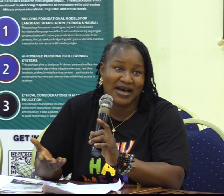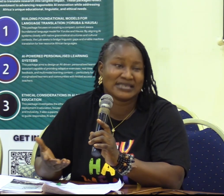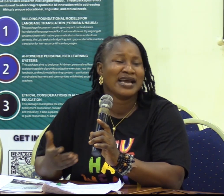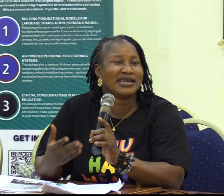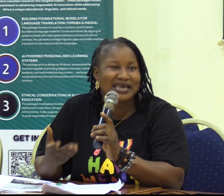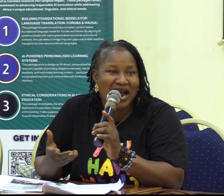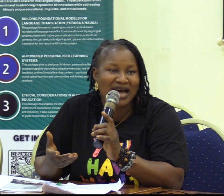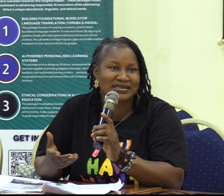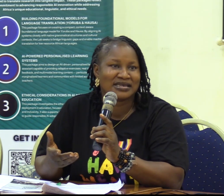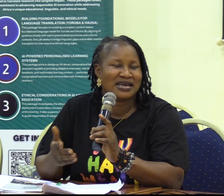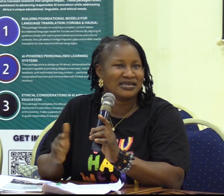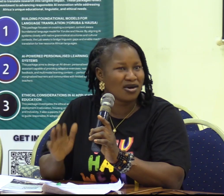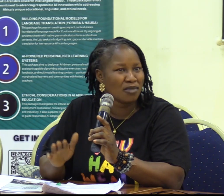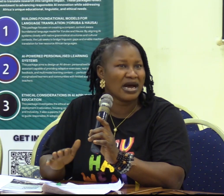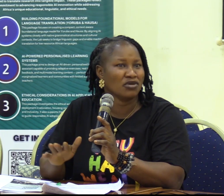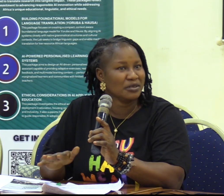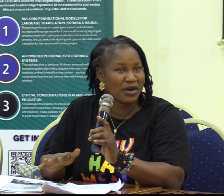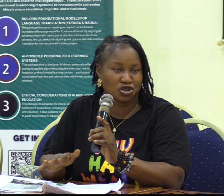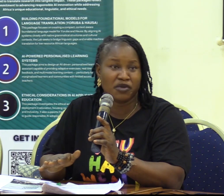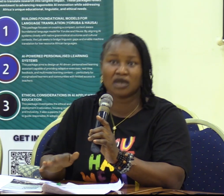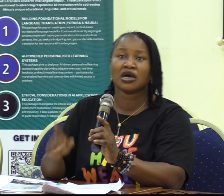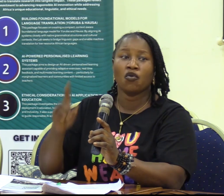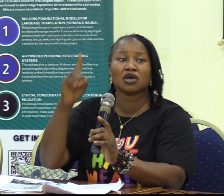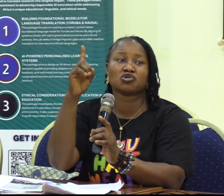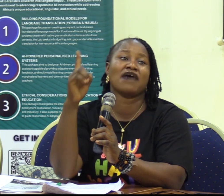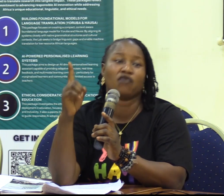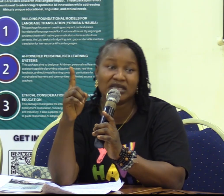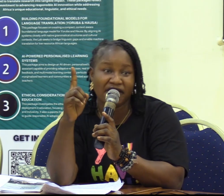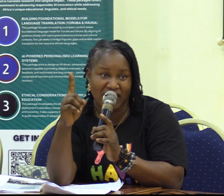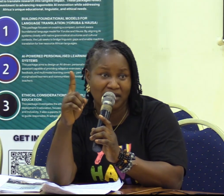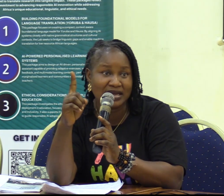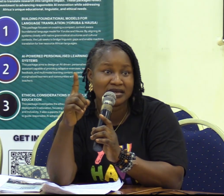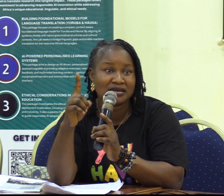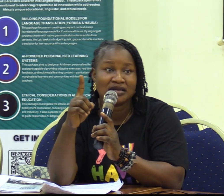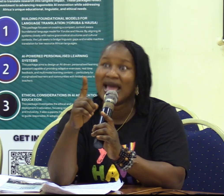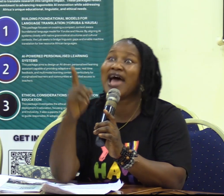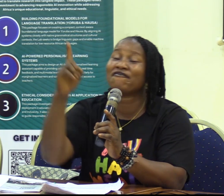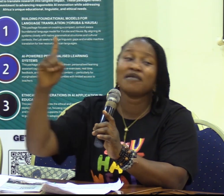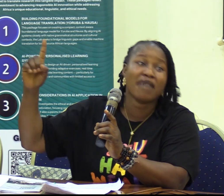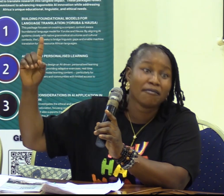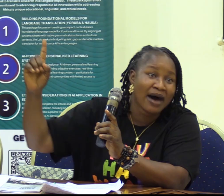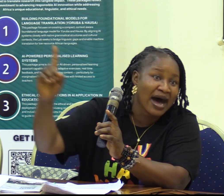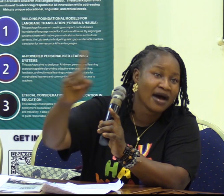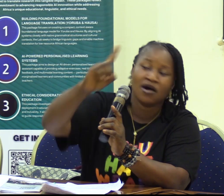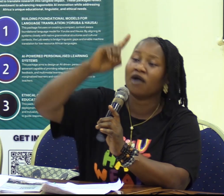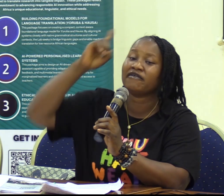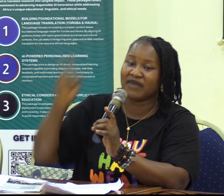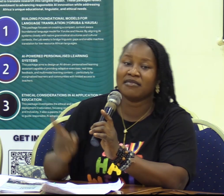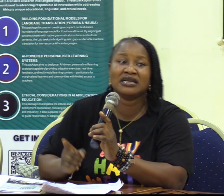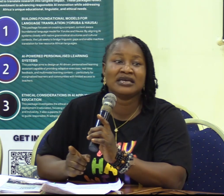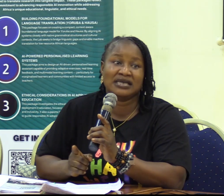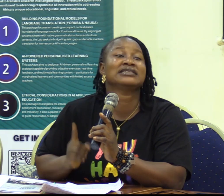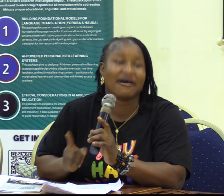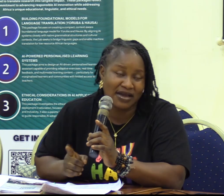the caregivers, the carers, they come down with depression because once you have one in the family, every member of